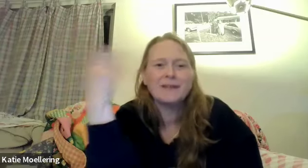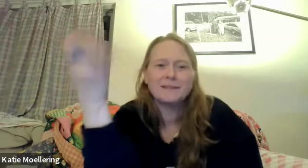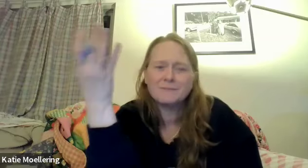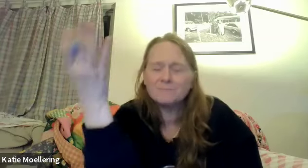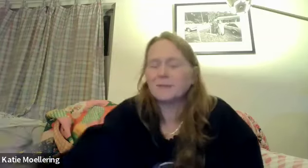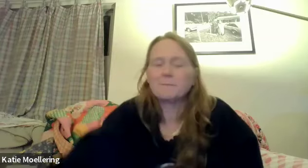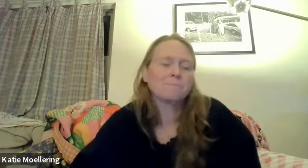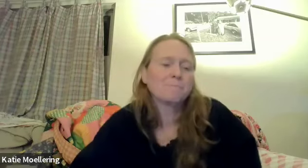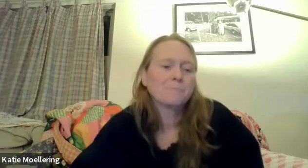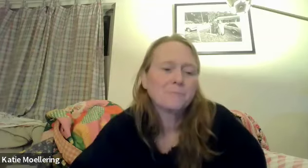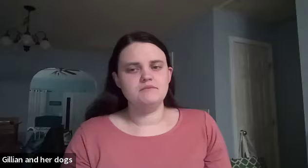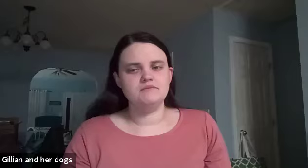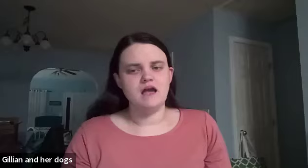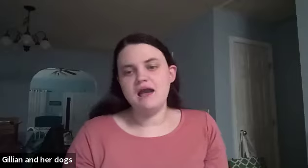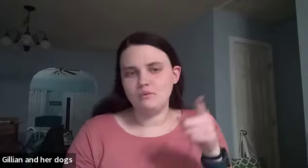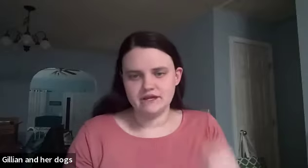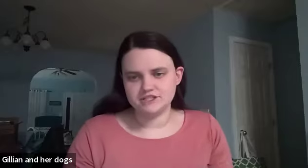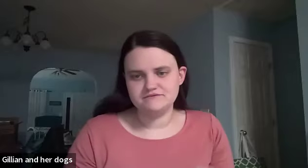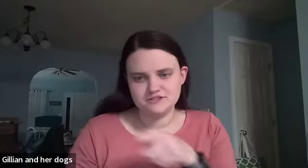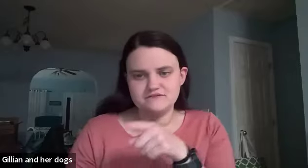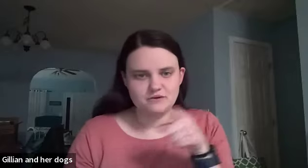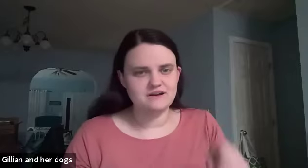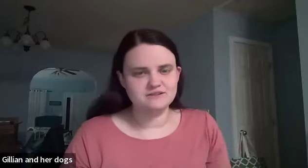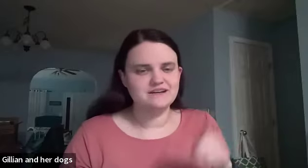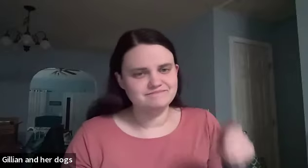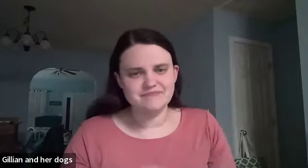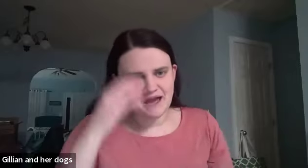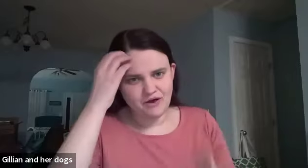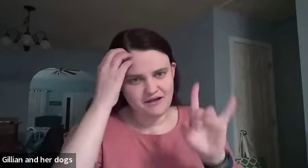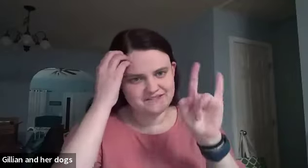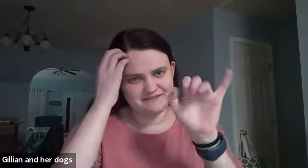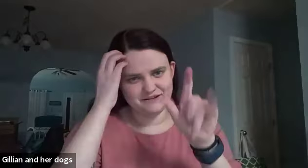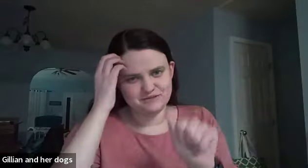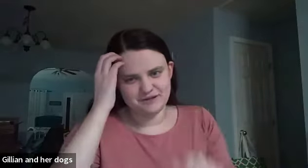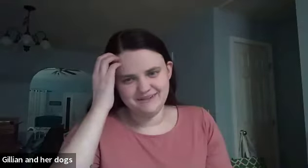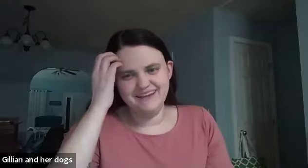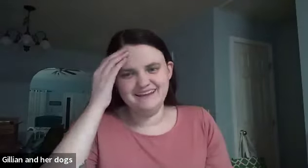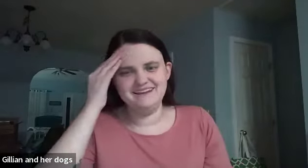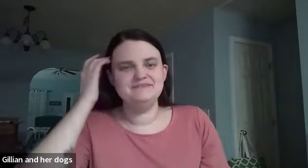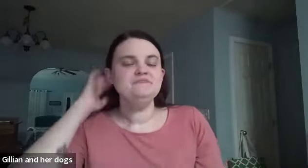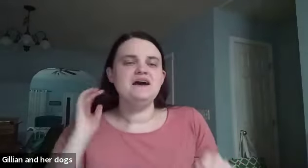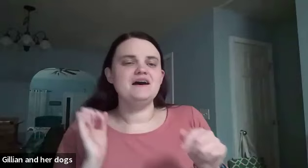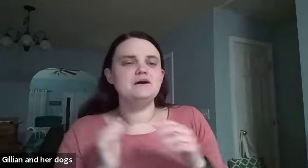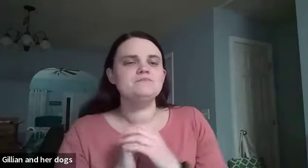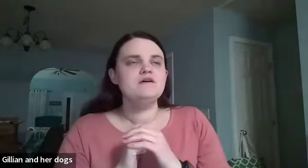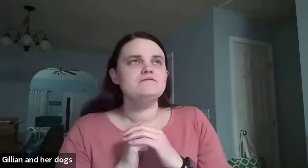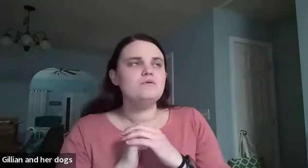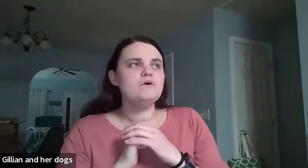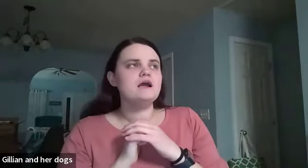Yes. yeah. I wish for Sephora and Ulta, but I've seen it fingerspelled. Um, for